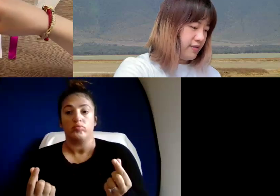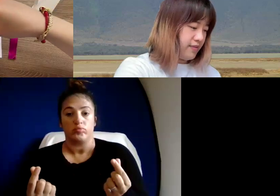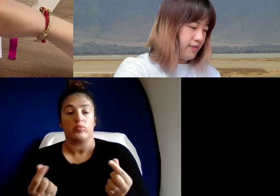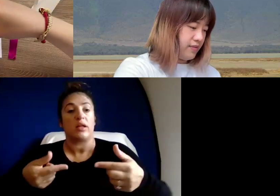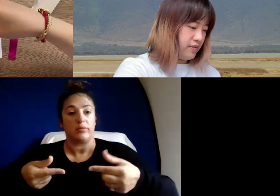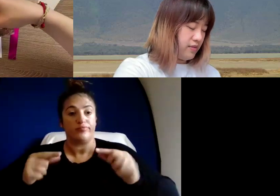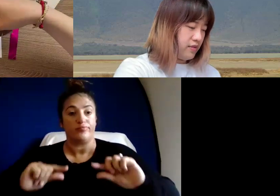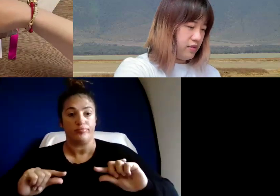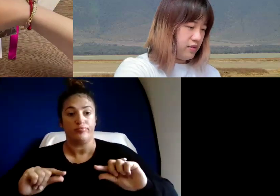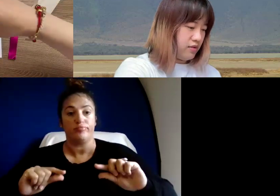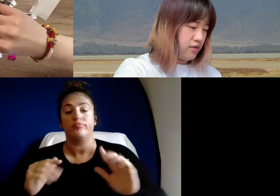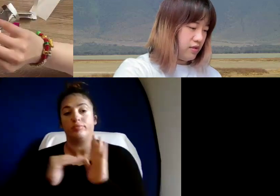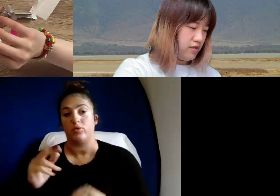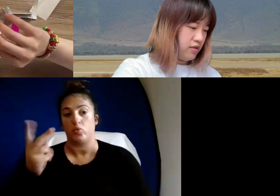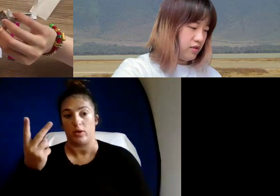twice.